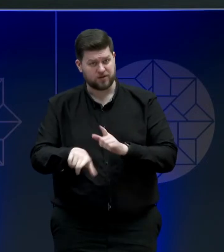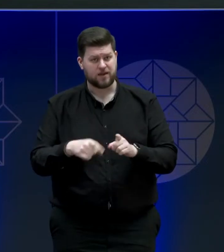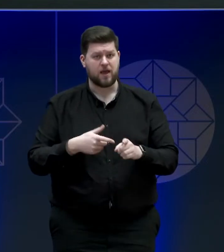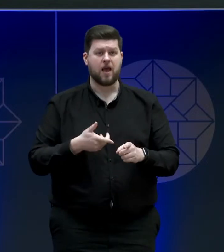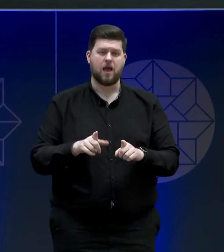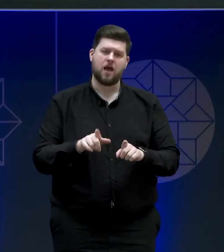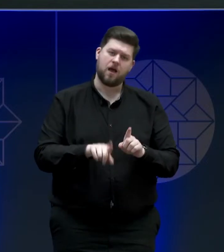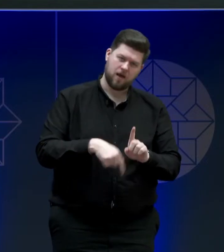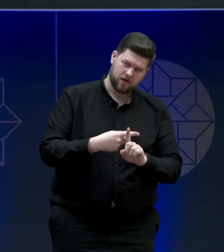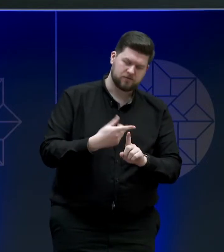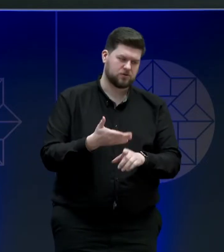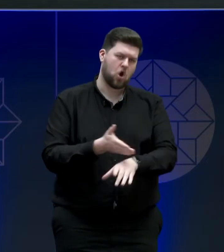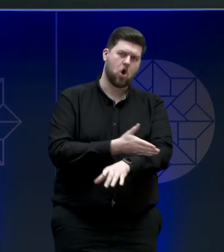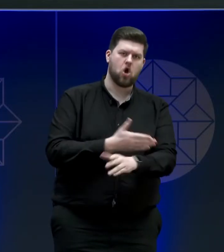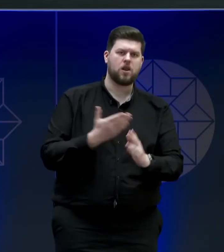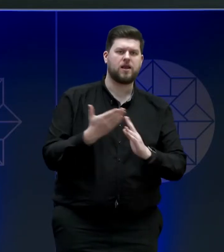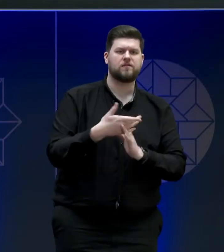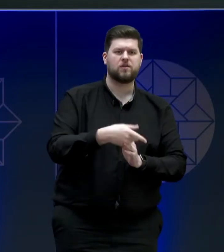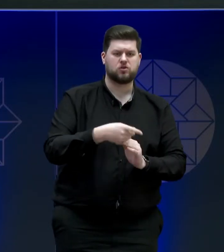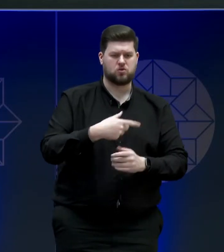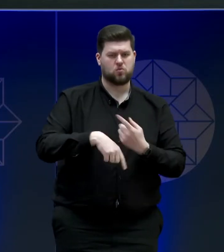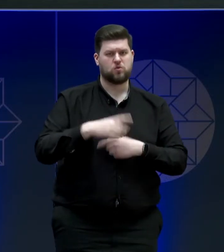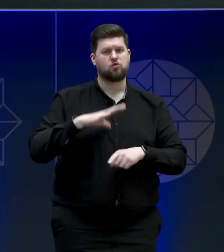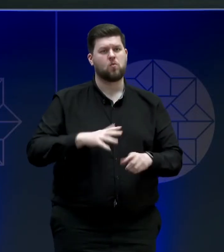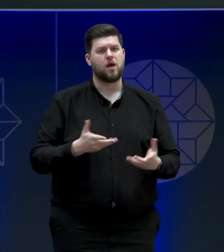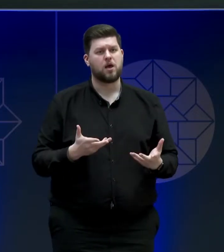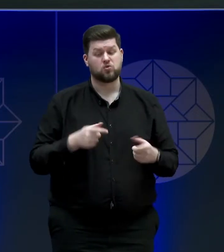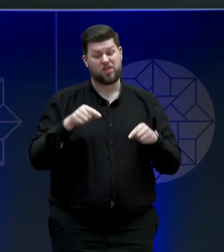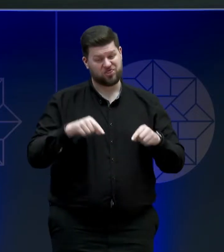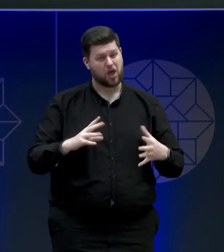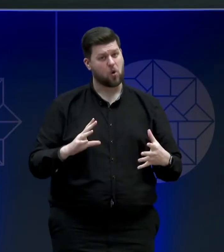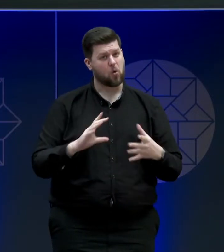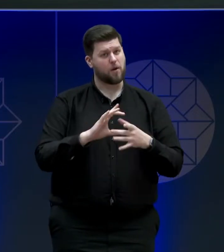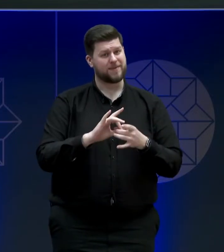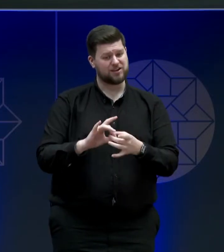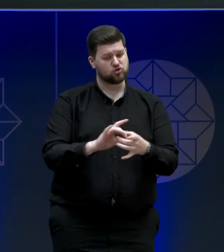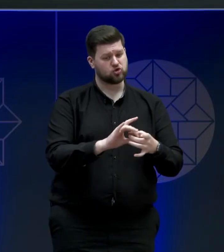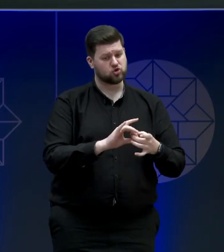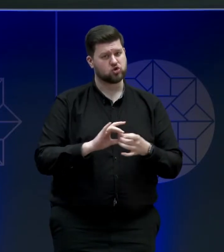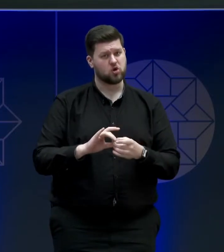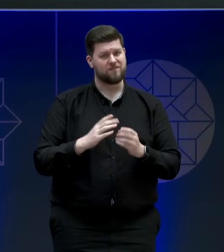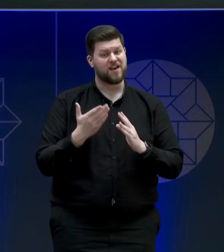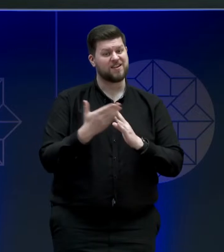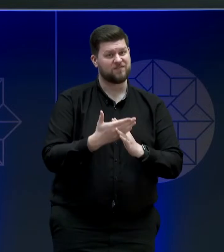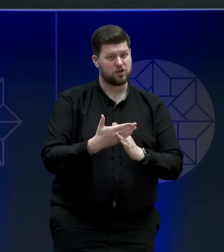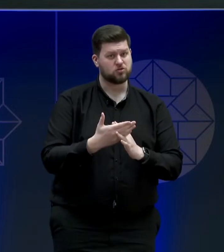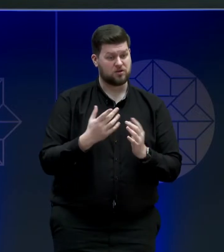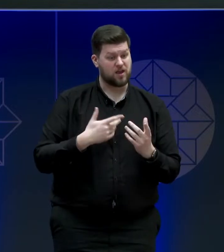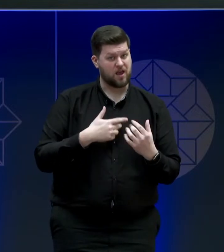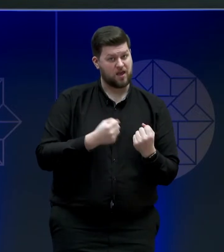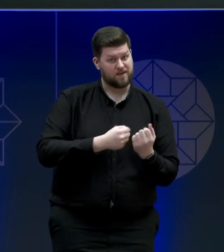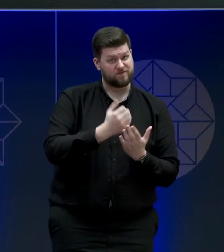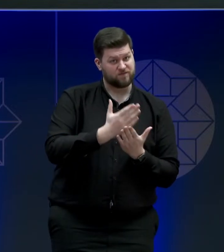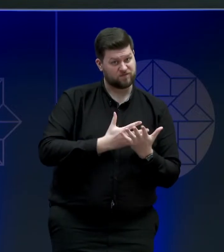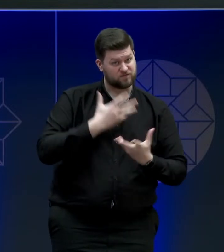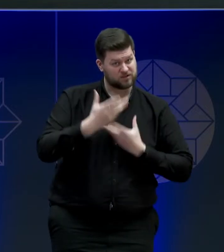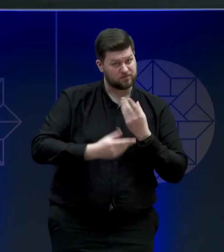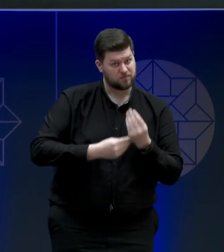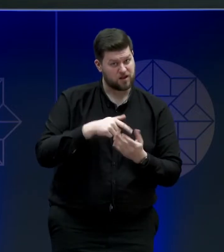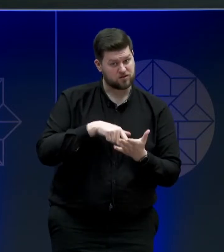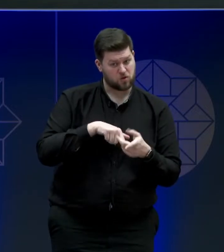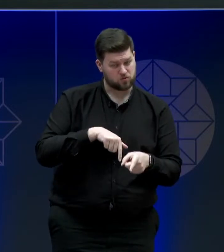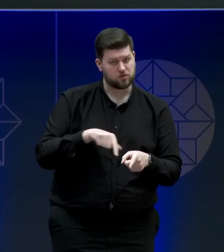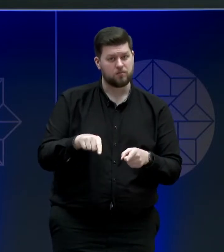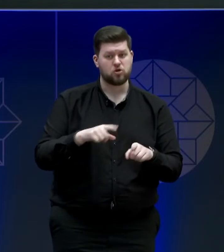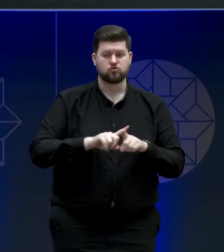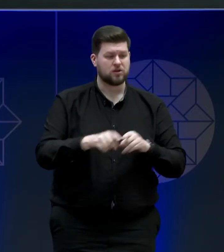is required. So it's that combination of interventions that I've set out between the expansion